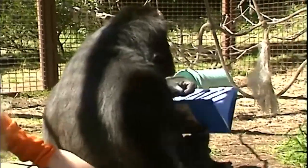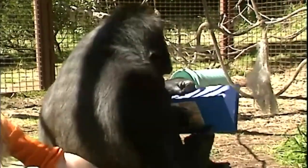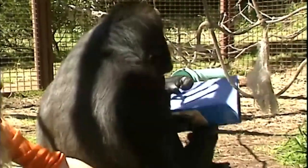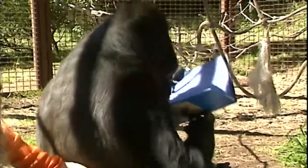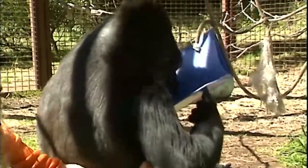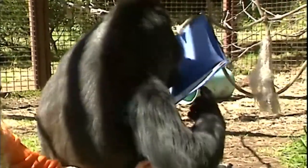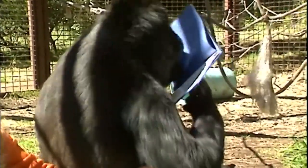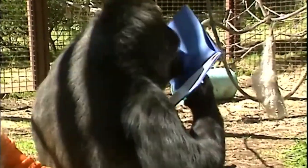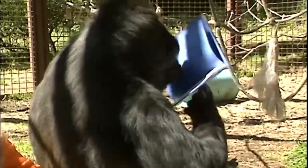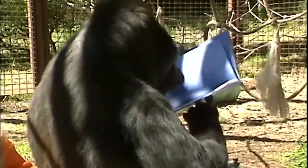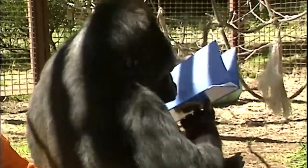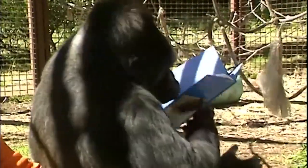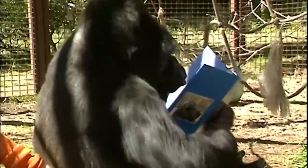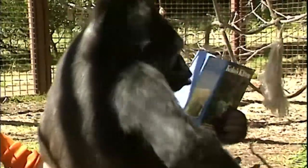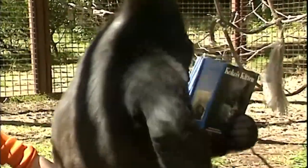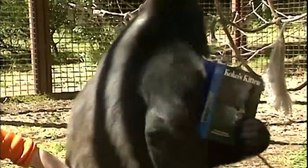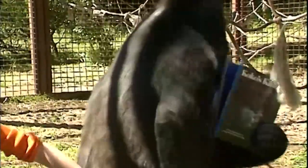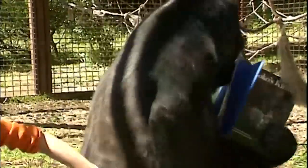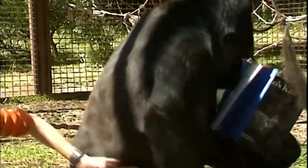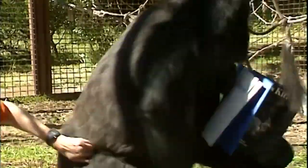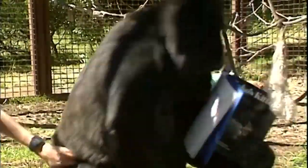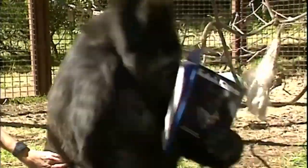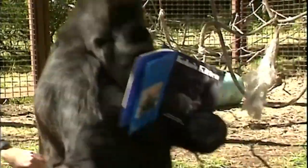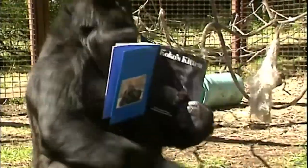Turn around all the way, all the way. That's right.